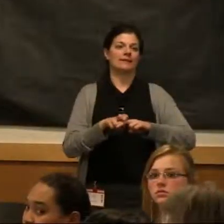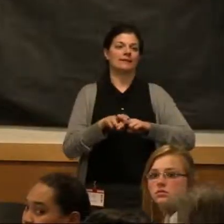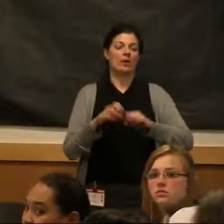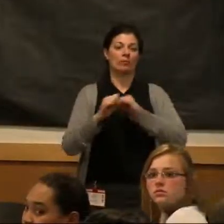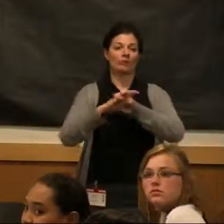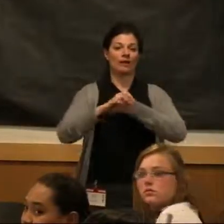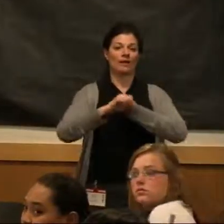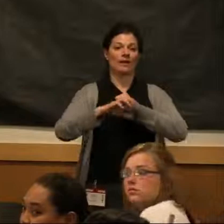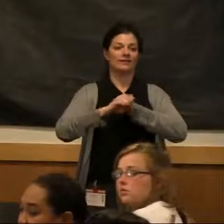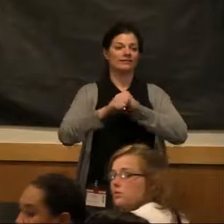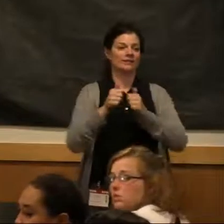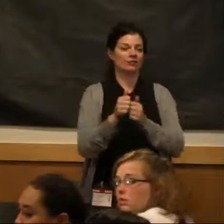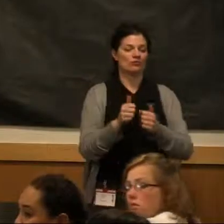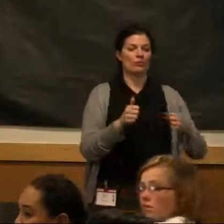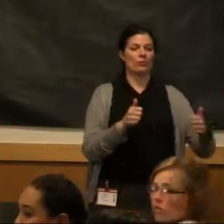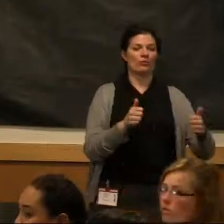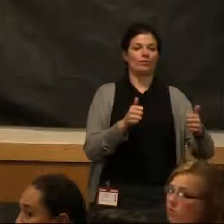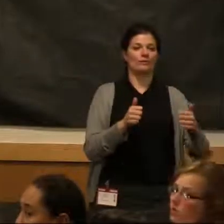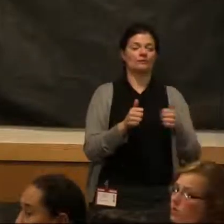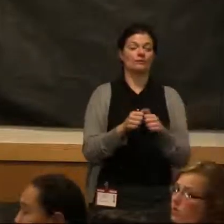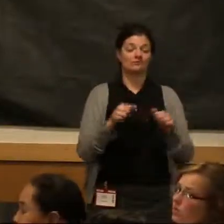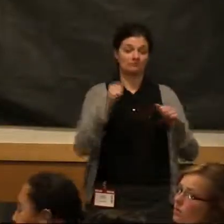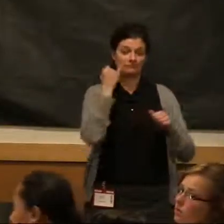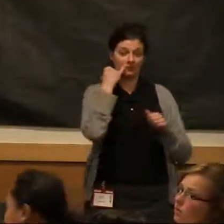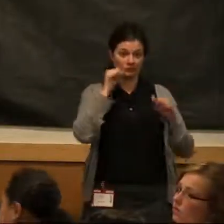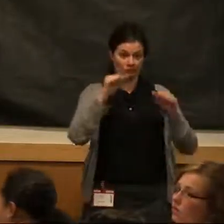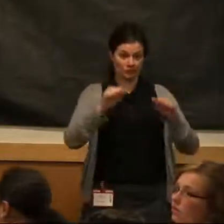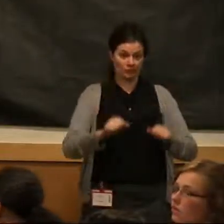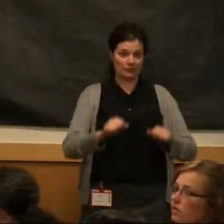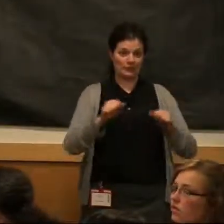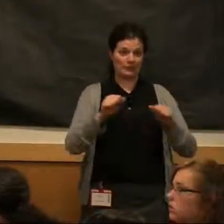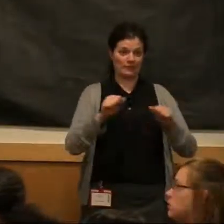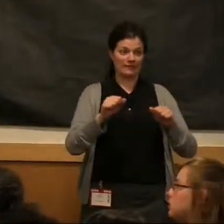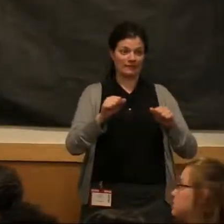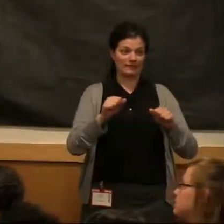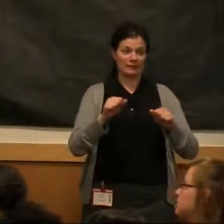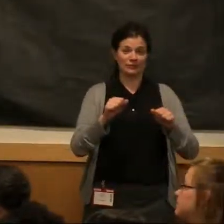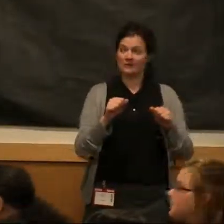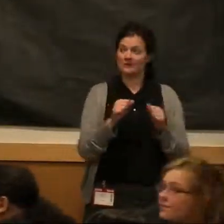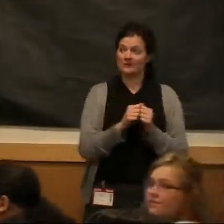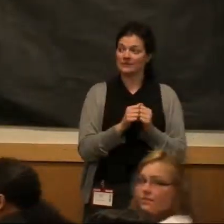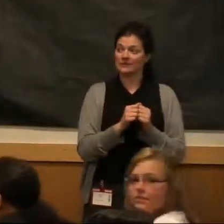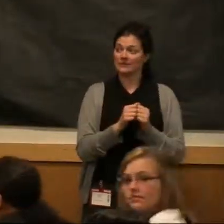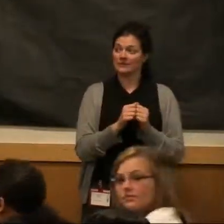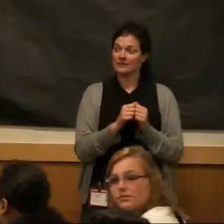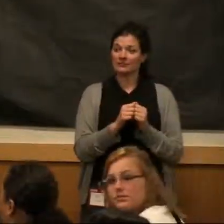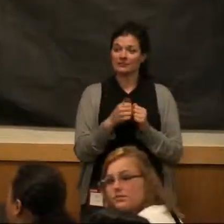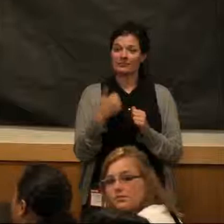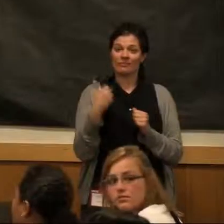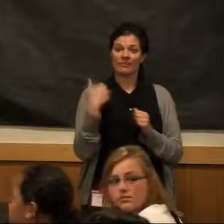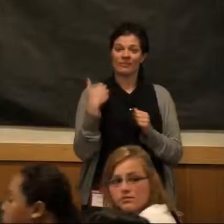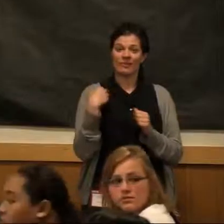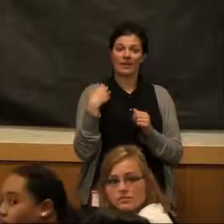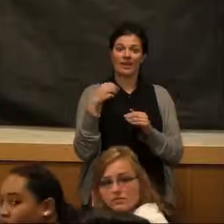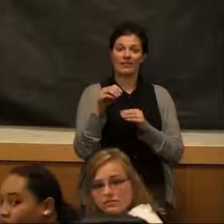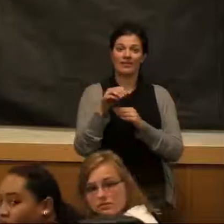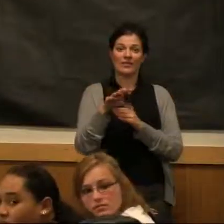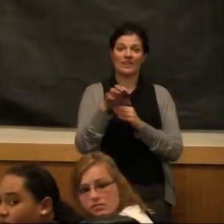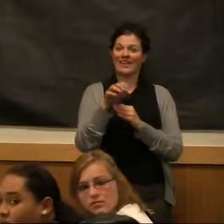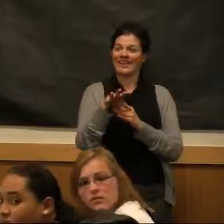remotely. So if we can just keep our line of sight so that people that are...